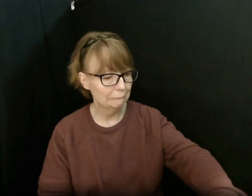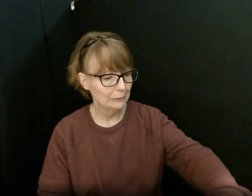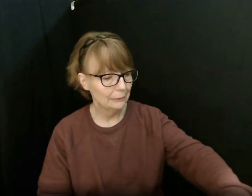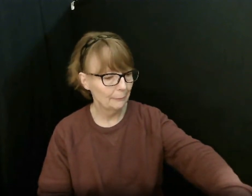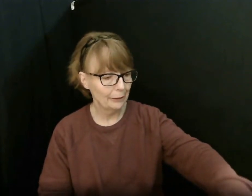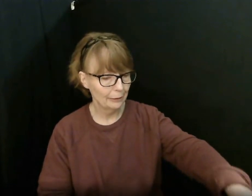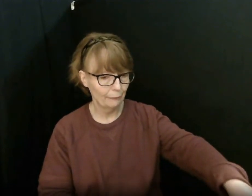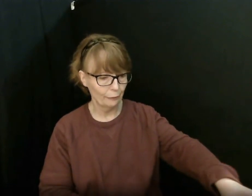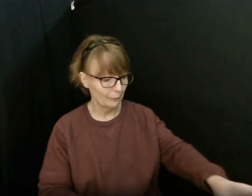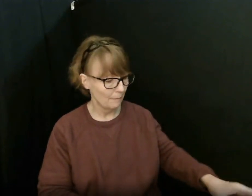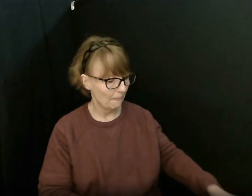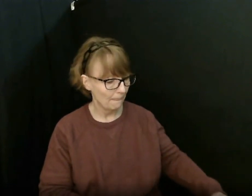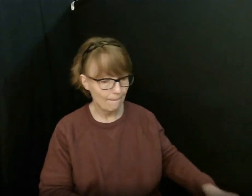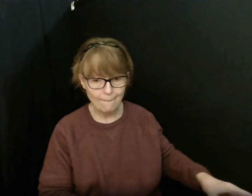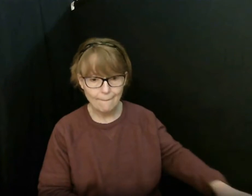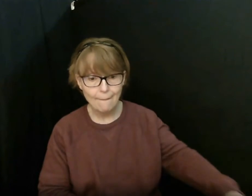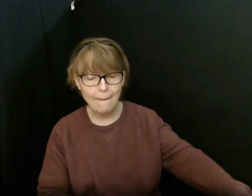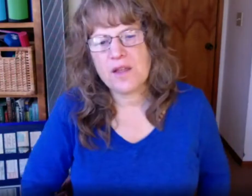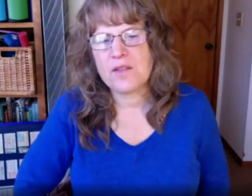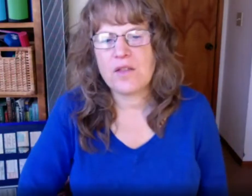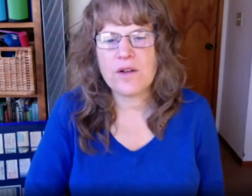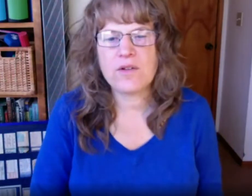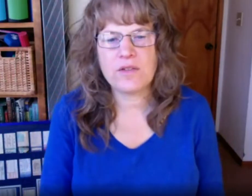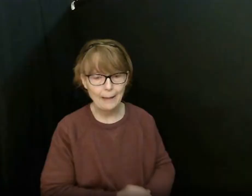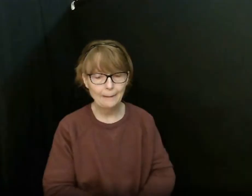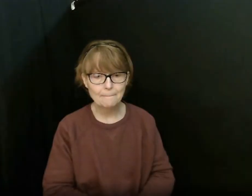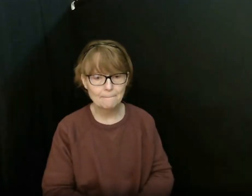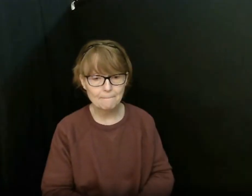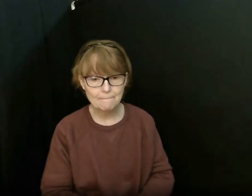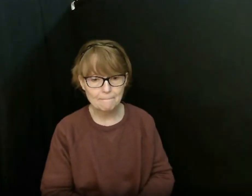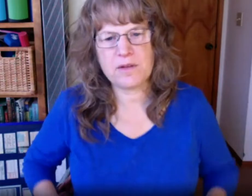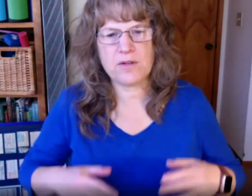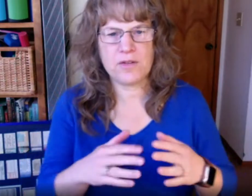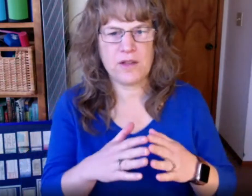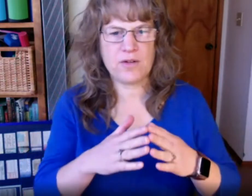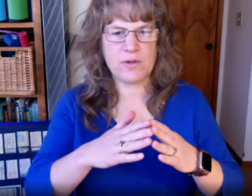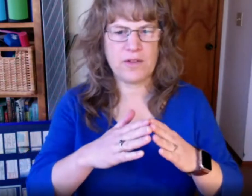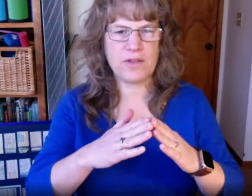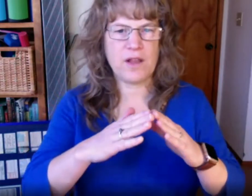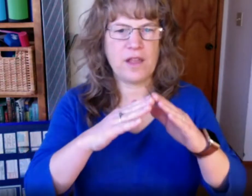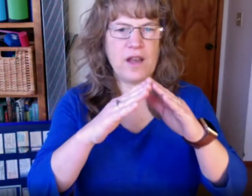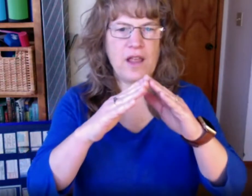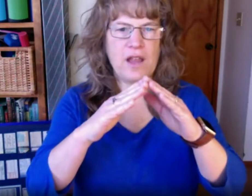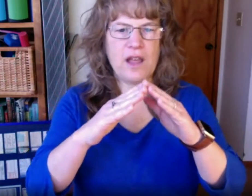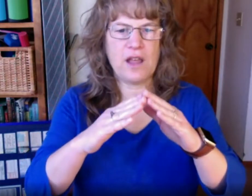the other question I have was city. So I know city is one of the vocabulary sign or one of the signs, and